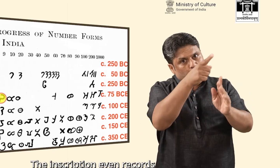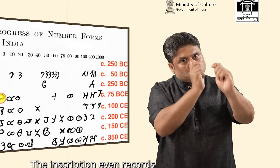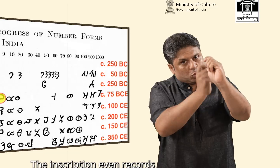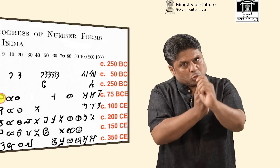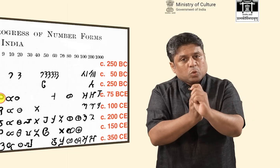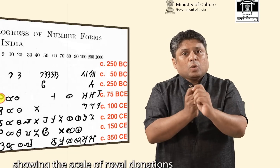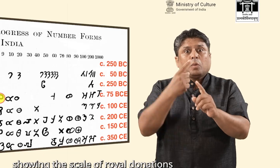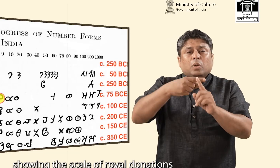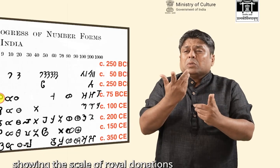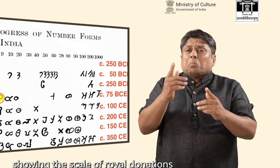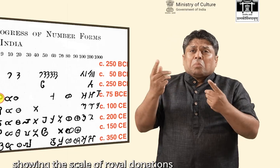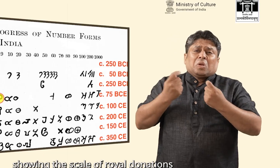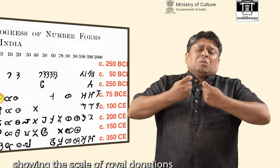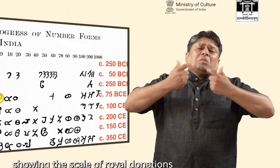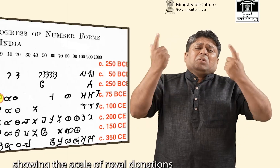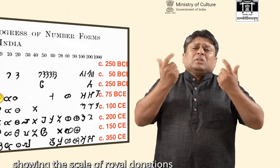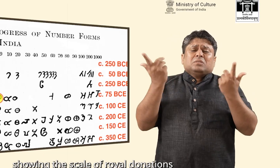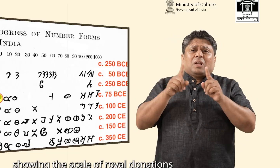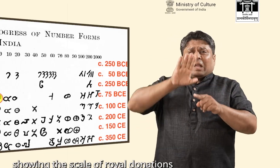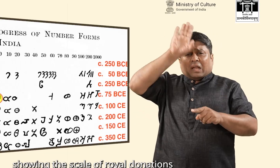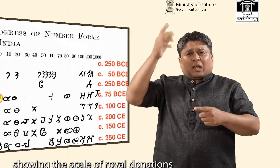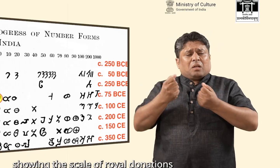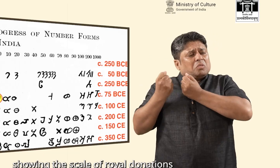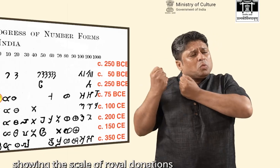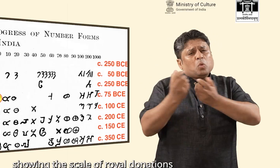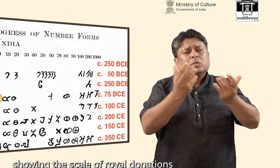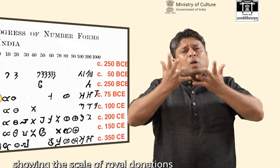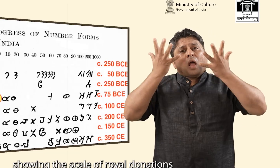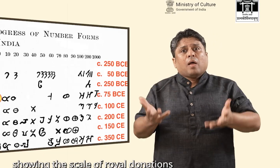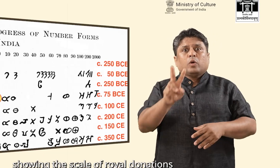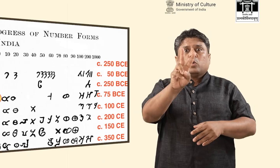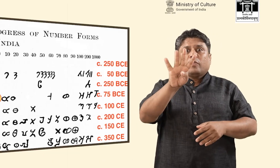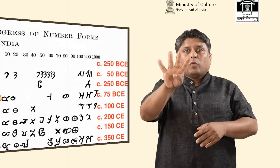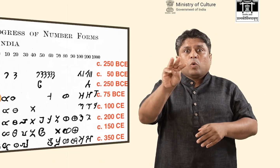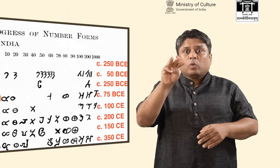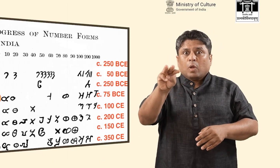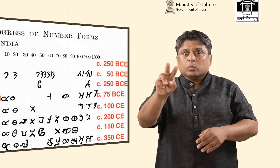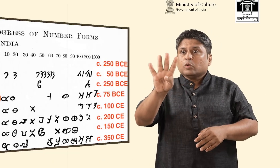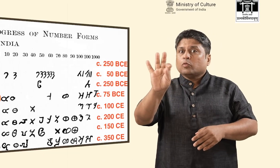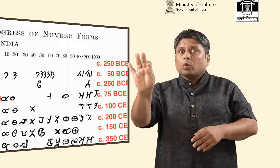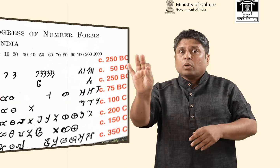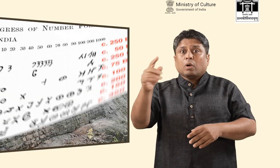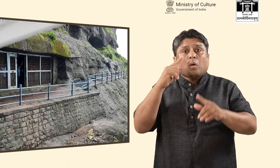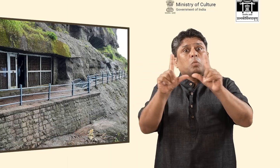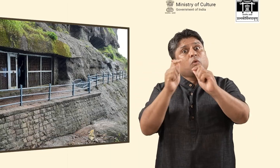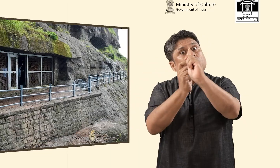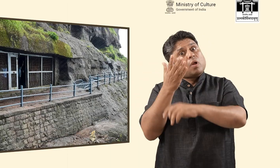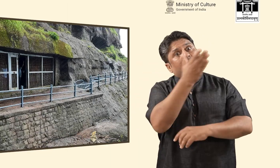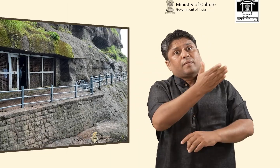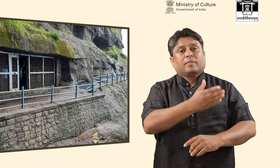24,400, showing the scale of royal donations. On the central wall, you will notice remnants of sculptures.